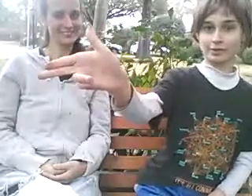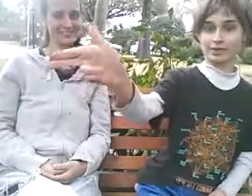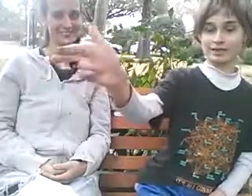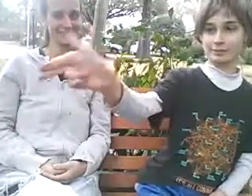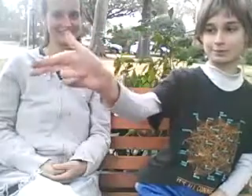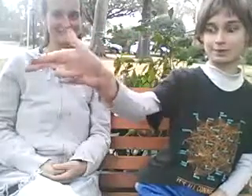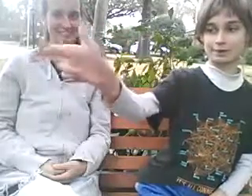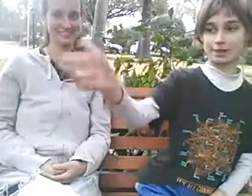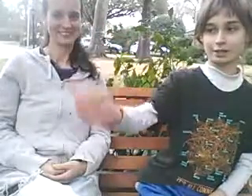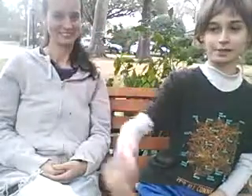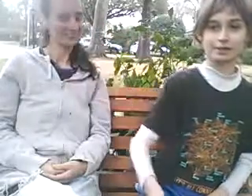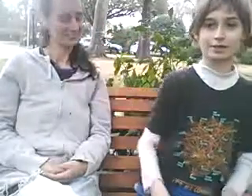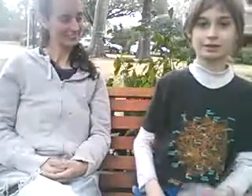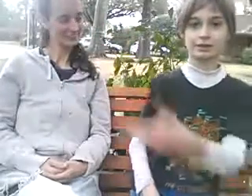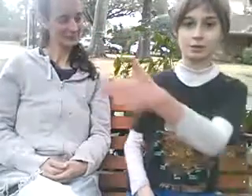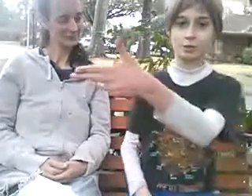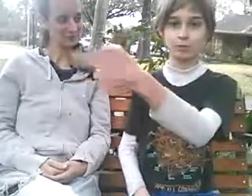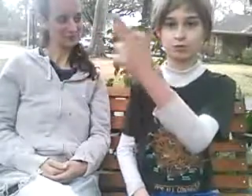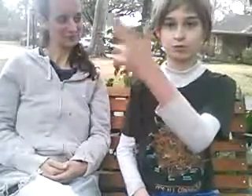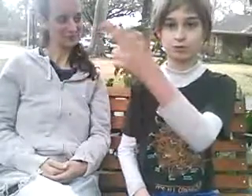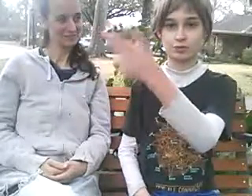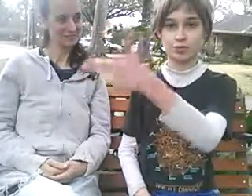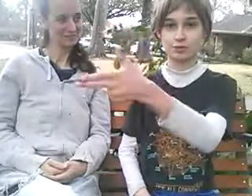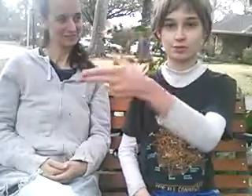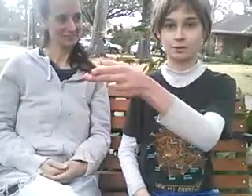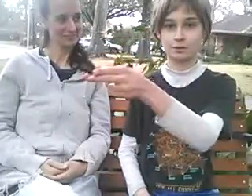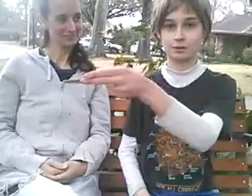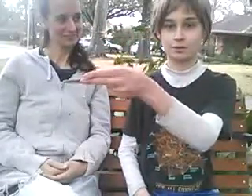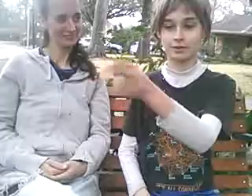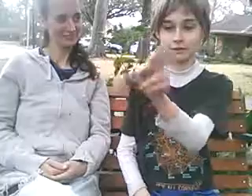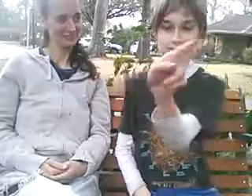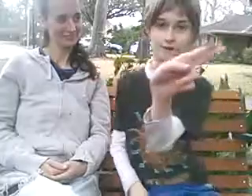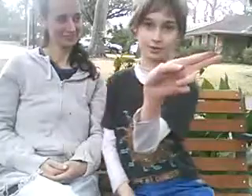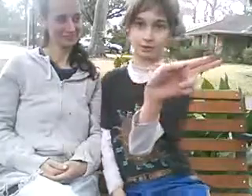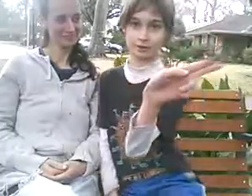gun, except instead of your hand being, you know, up here, your thumb is down here.